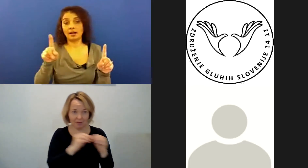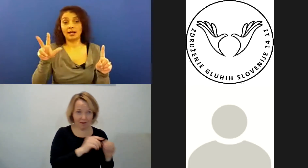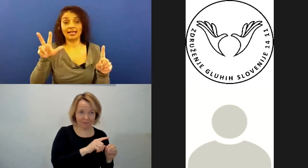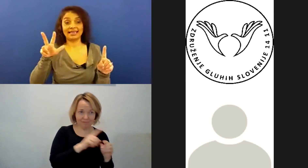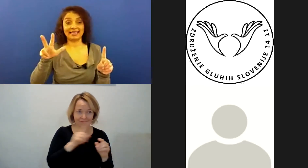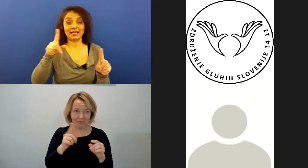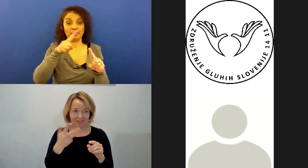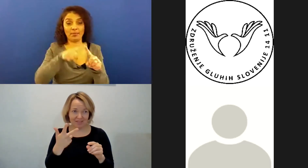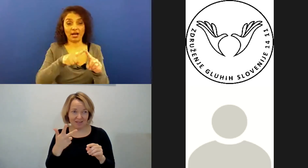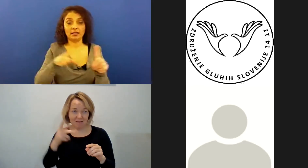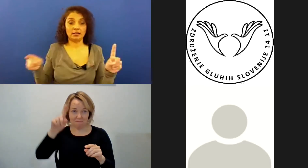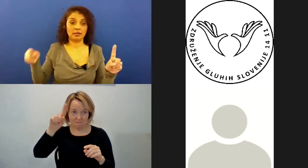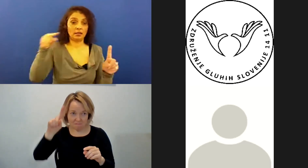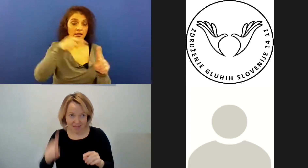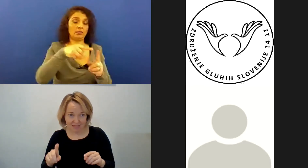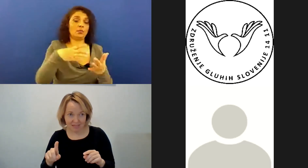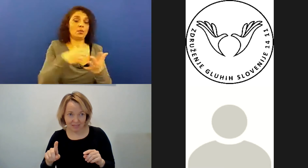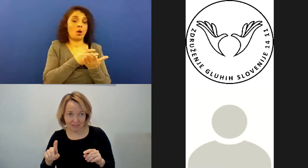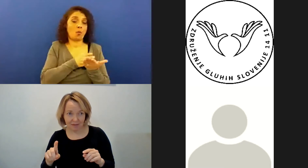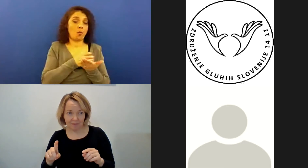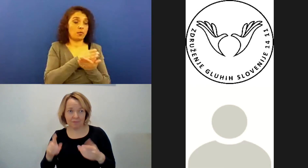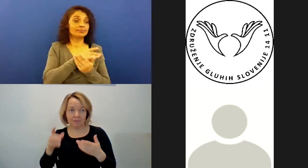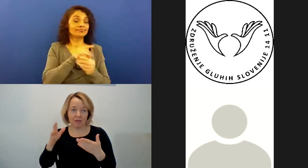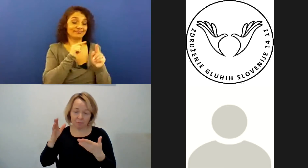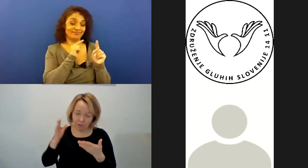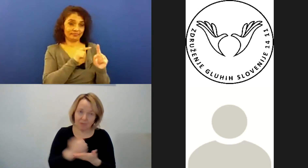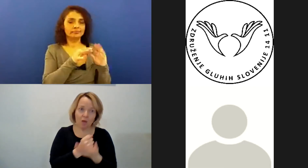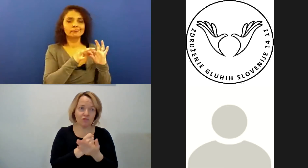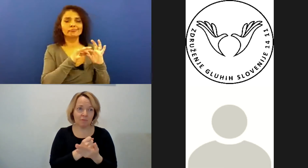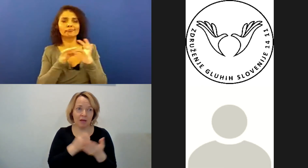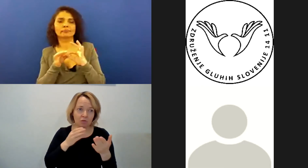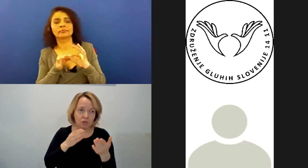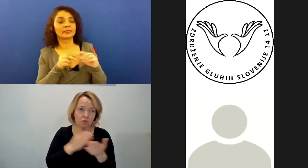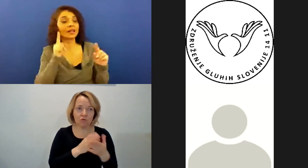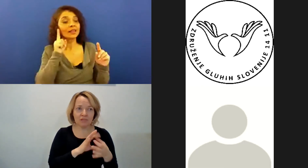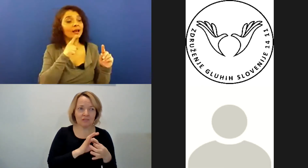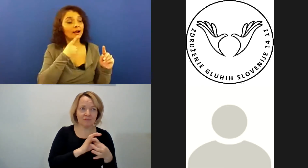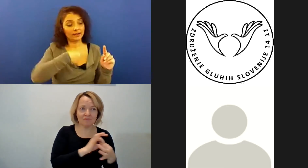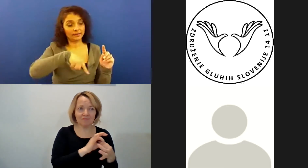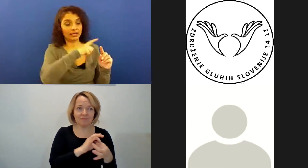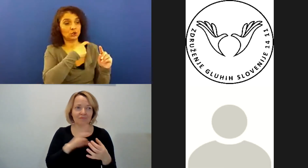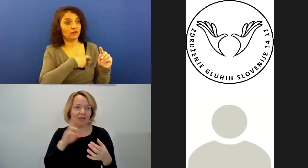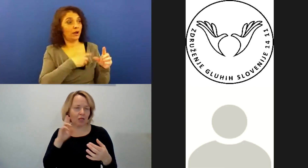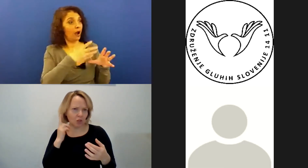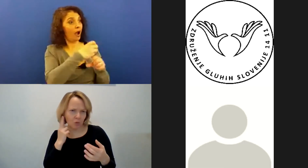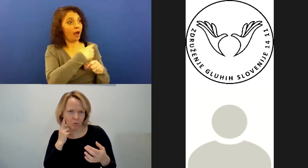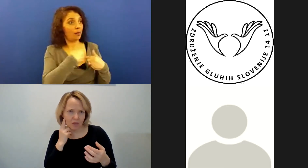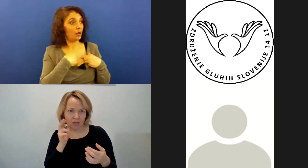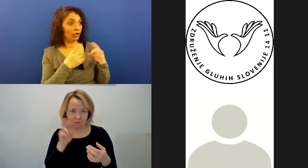sent back to Kosovo, I ran back to Switzerland. And only the third time when I returned to